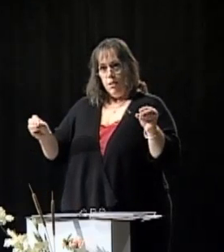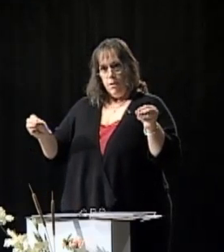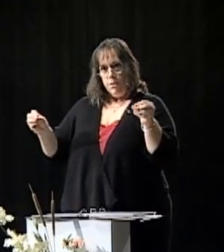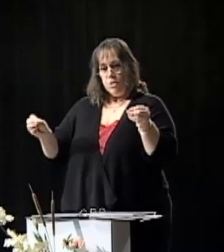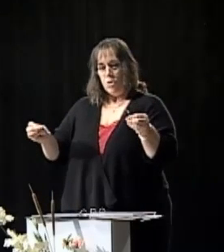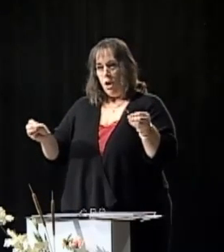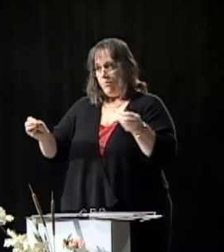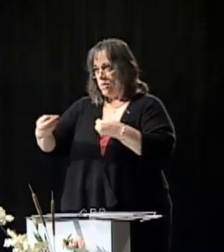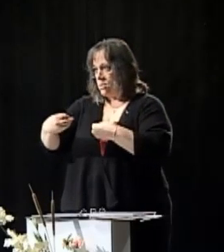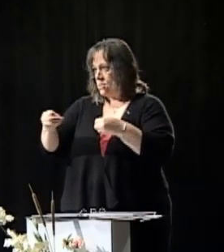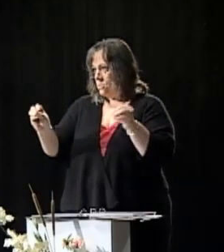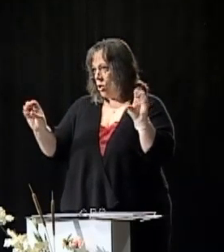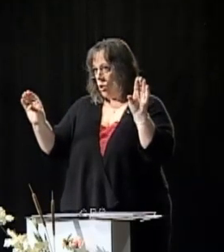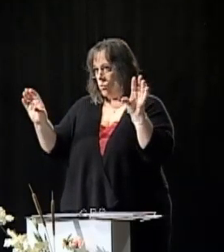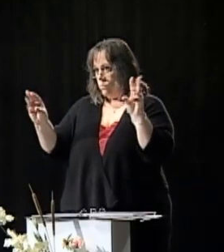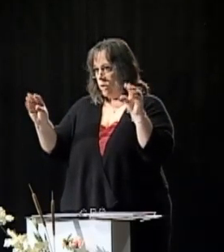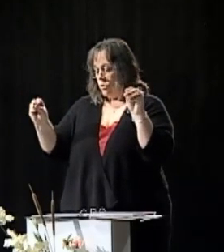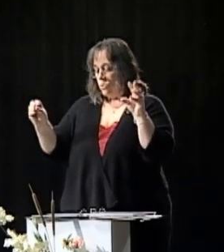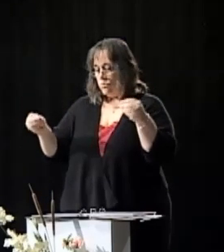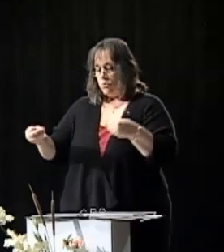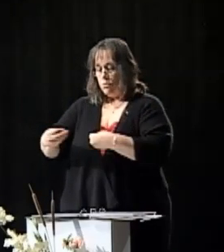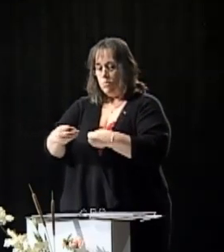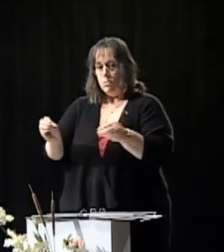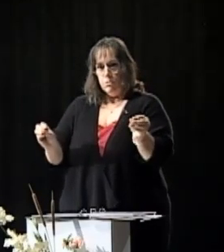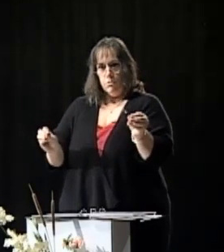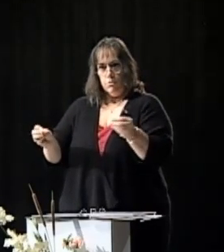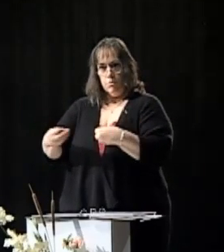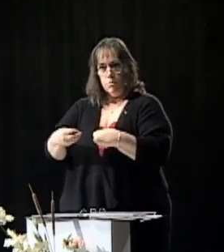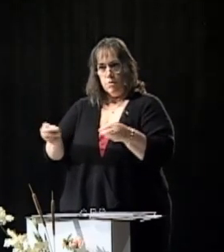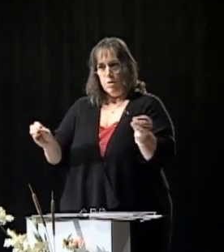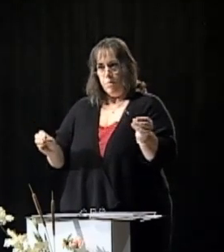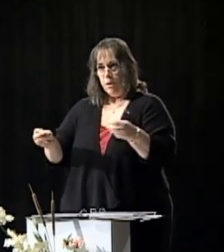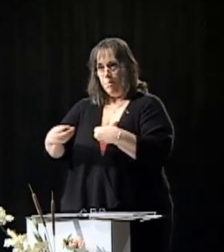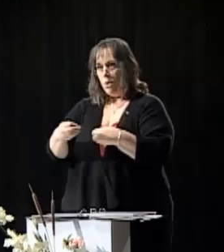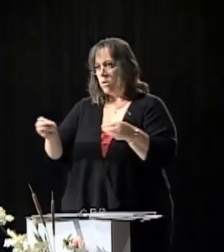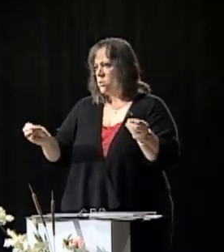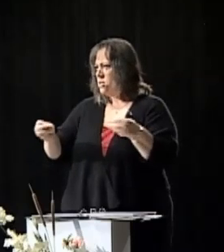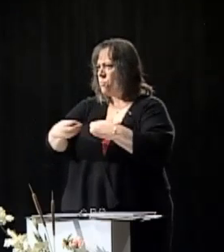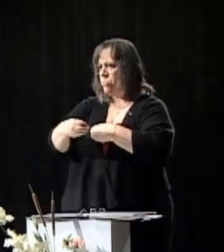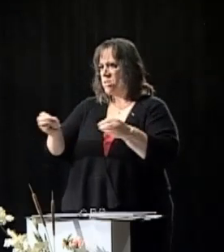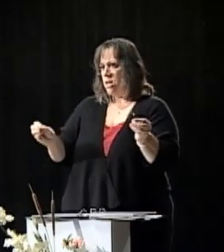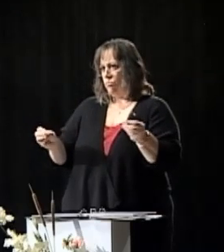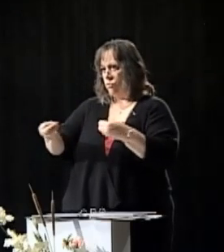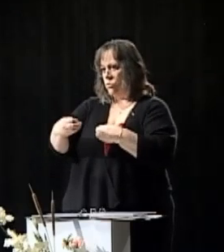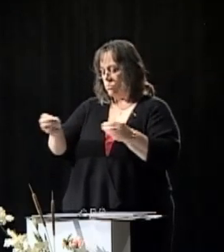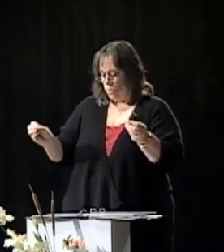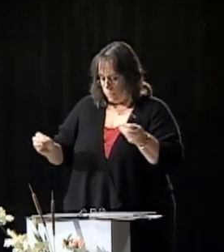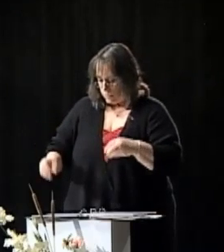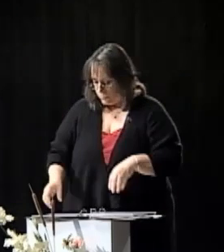This is office, O, make your O's. And then you make that box. It's just representing a room.